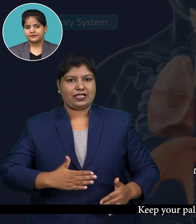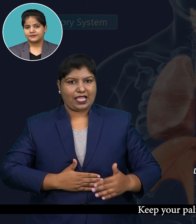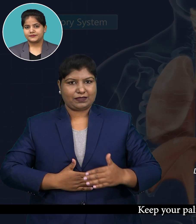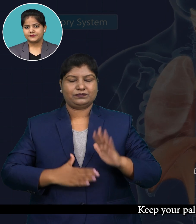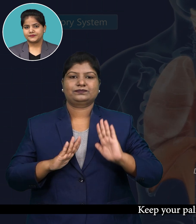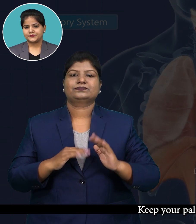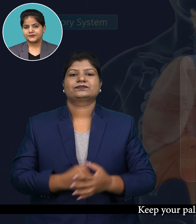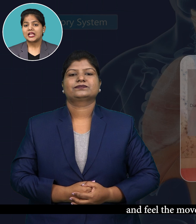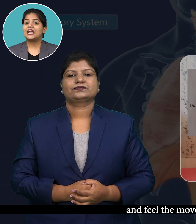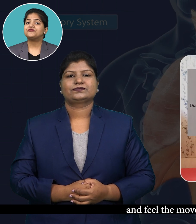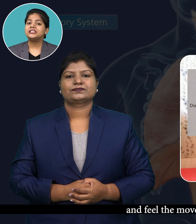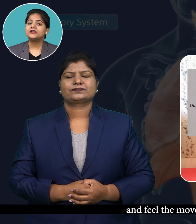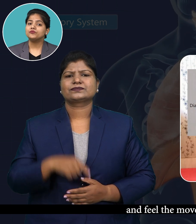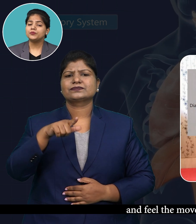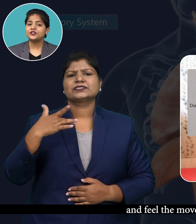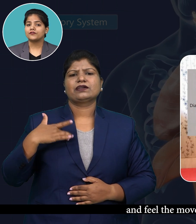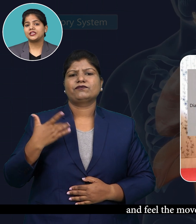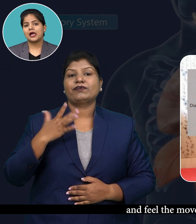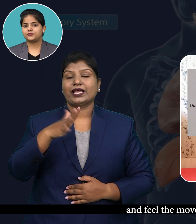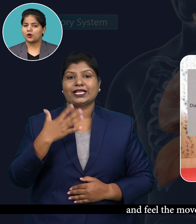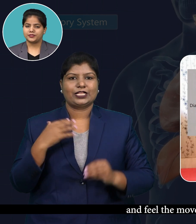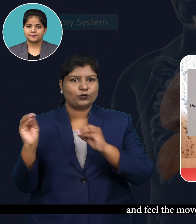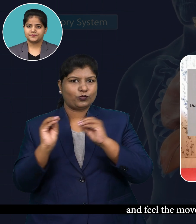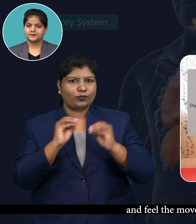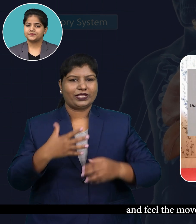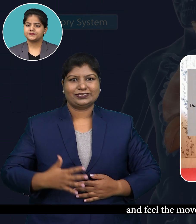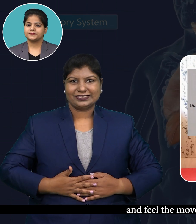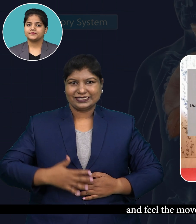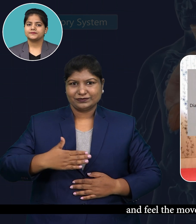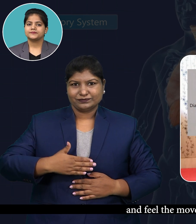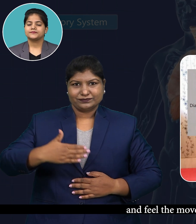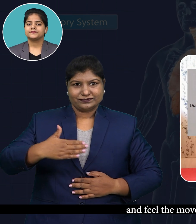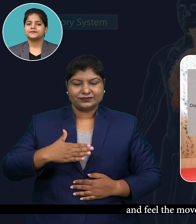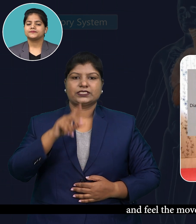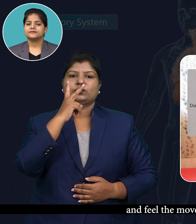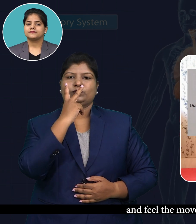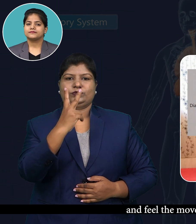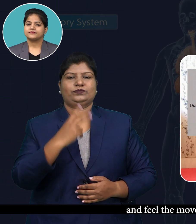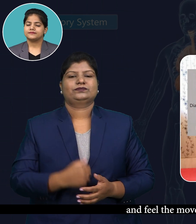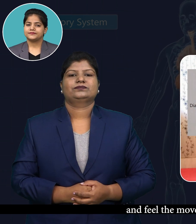and feel the movement of the abdomen.